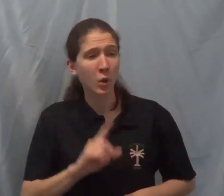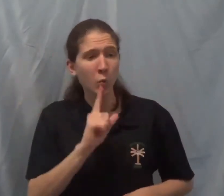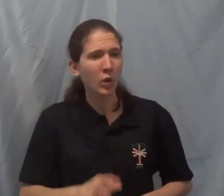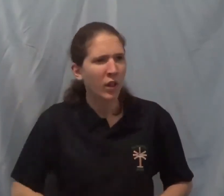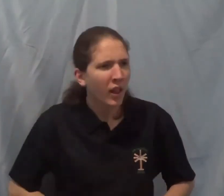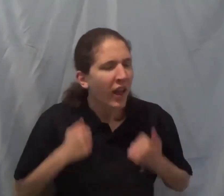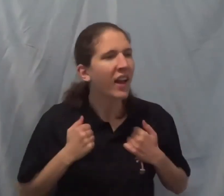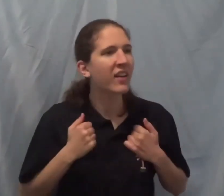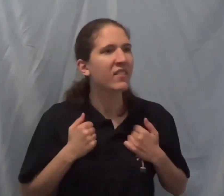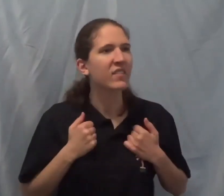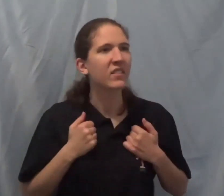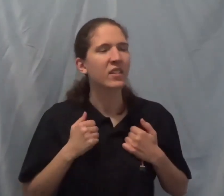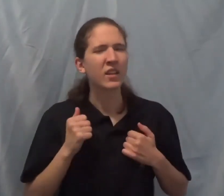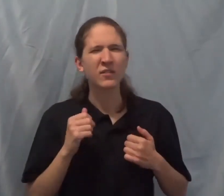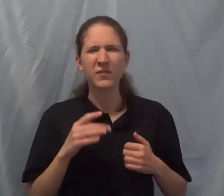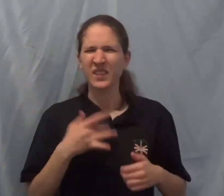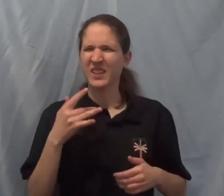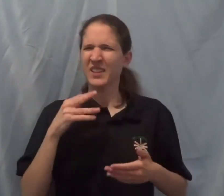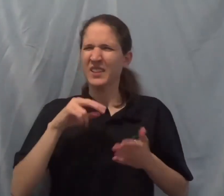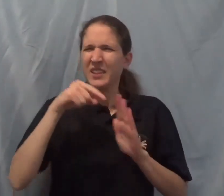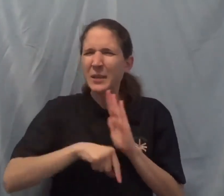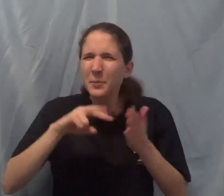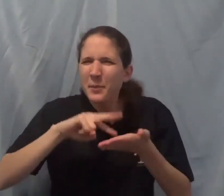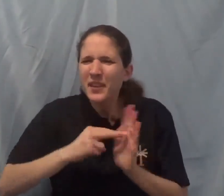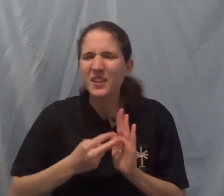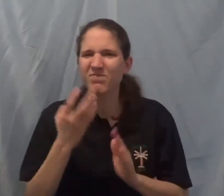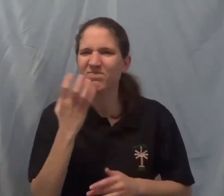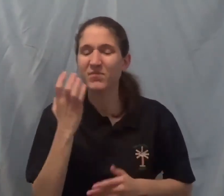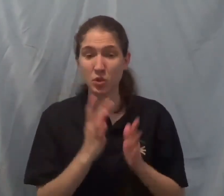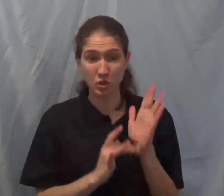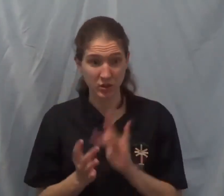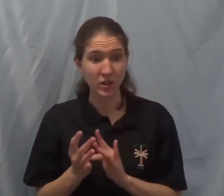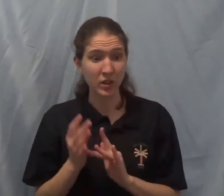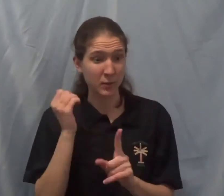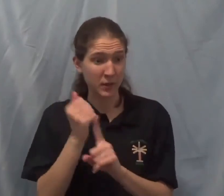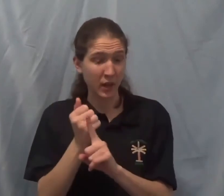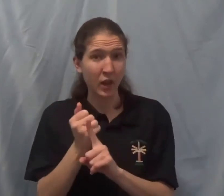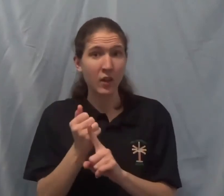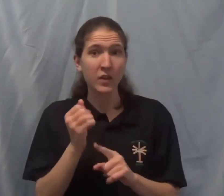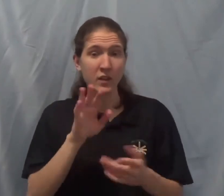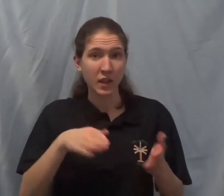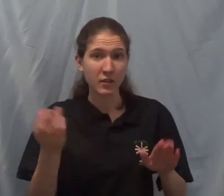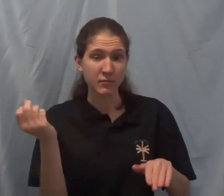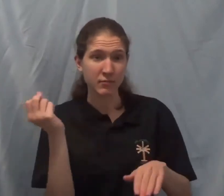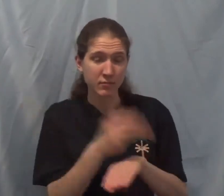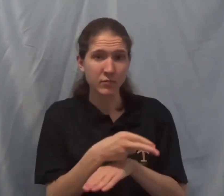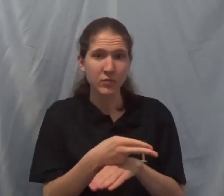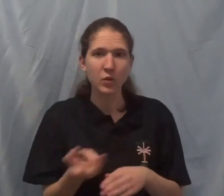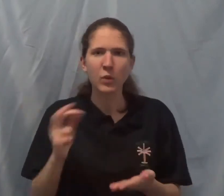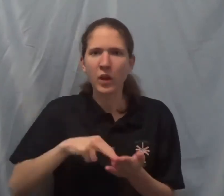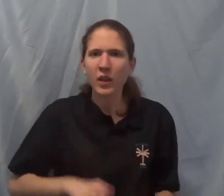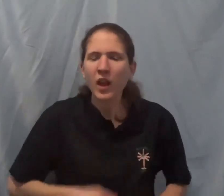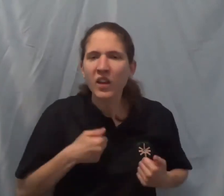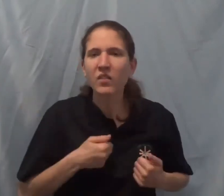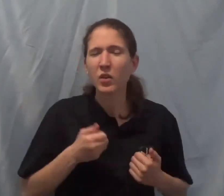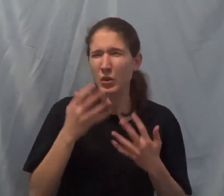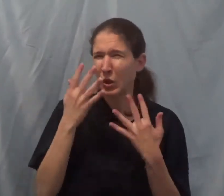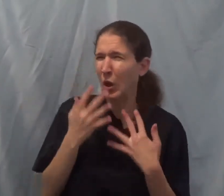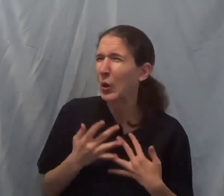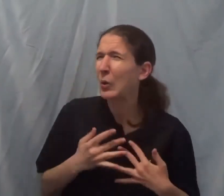has risen. He has triumphed over death. He has overcome sorrow, anguish, and the power of darkness. Do not be terrified,